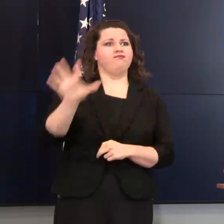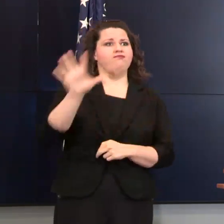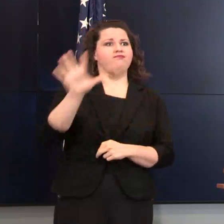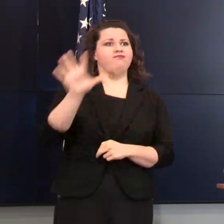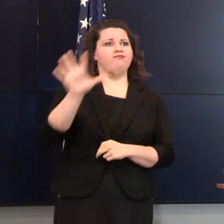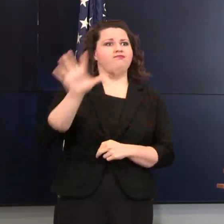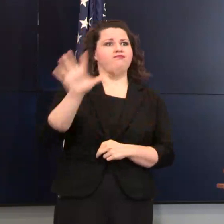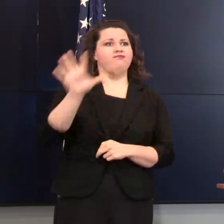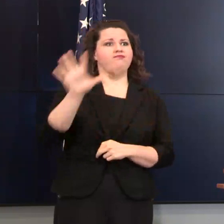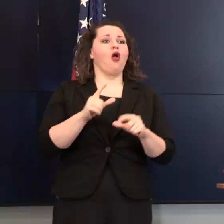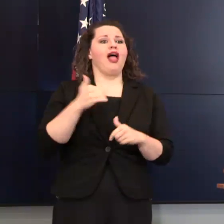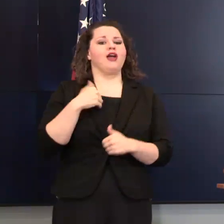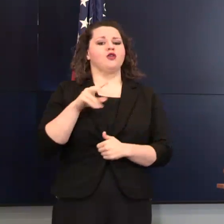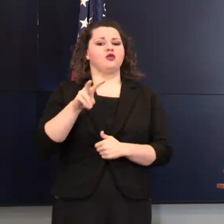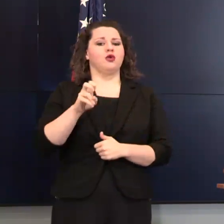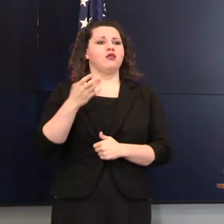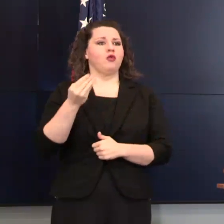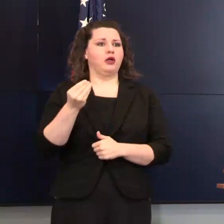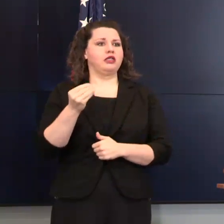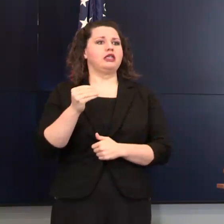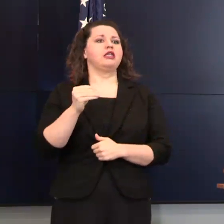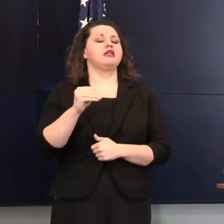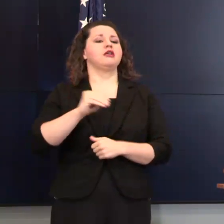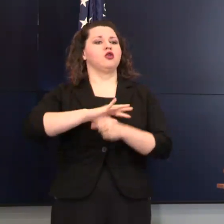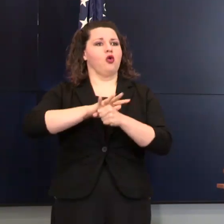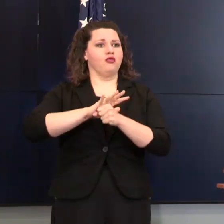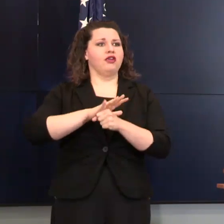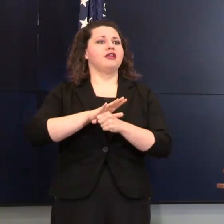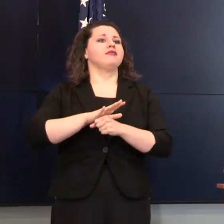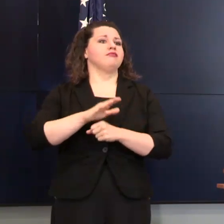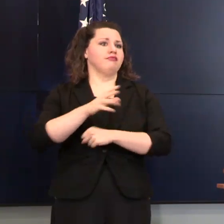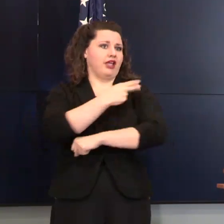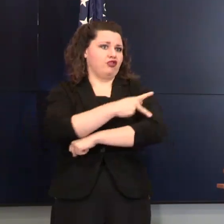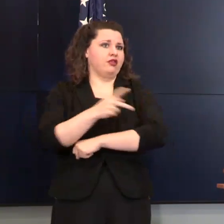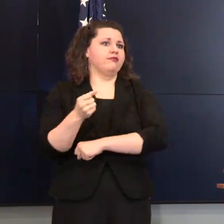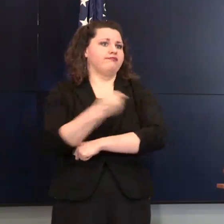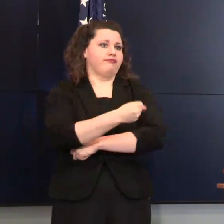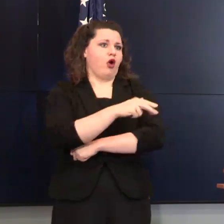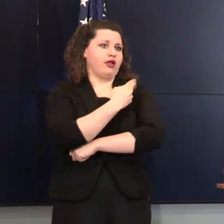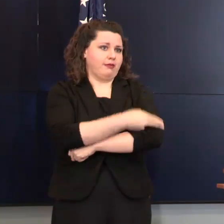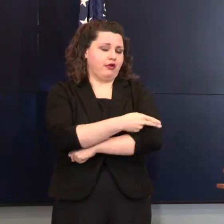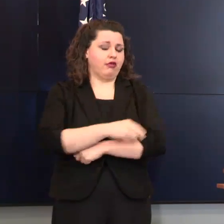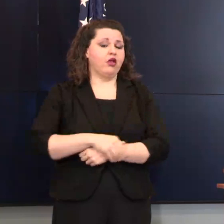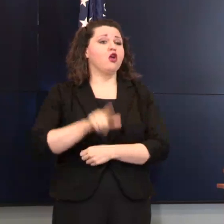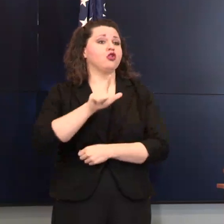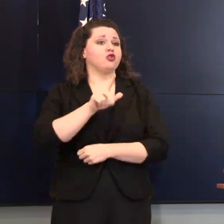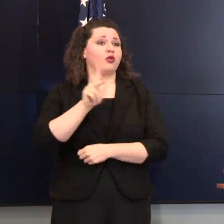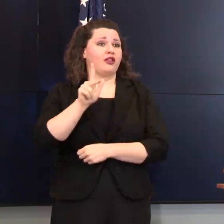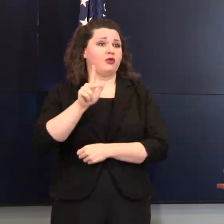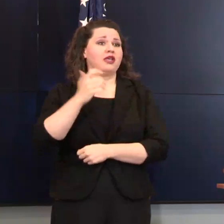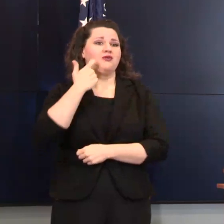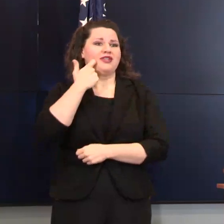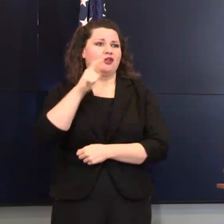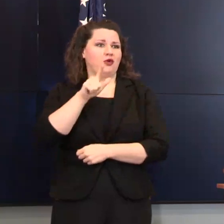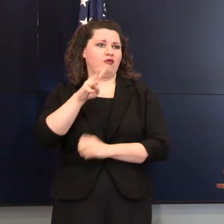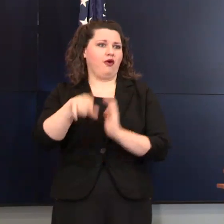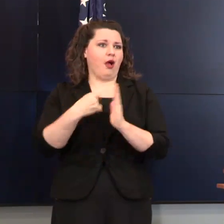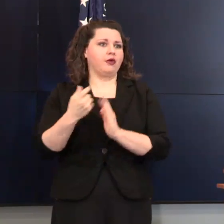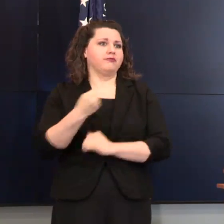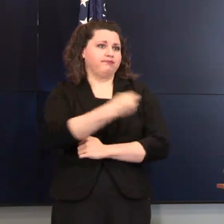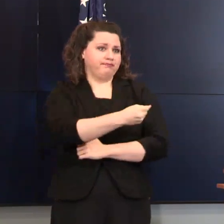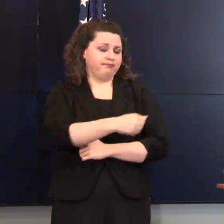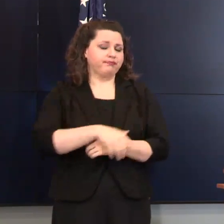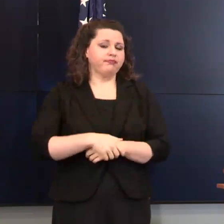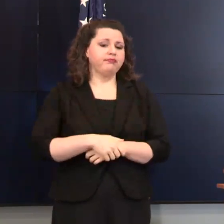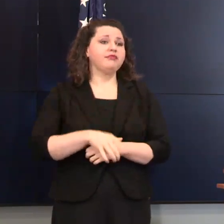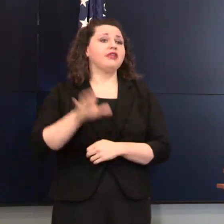again, 48% of all deaths in Iowa are among residents in long-term care facilities. Across all of the RMCC